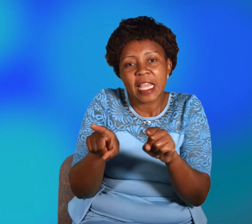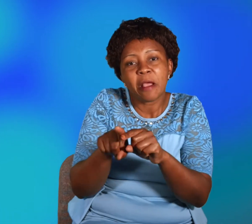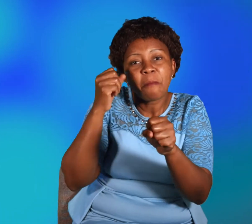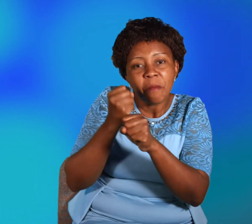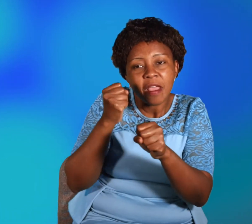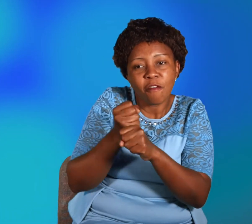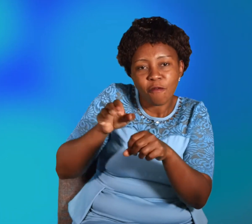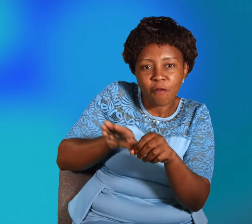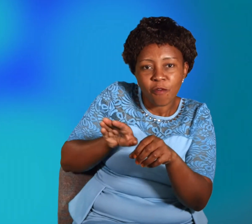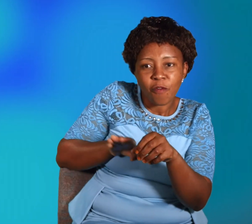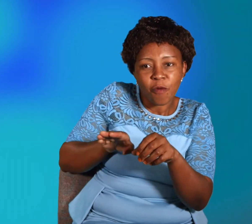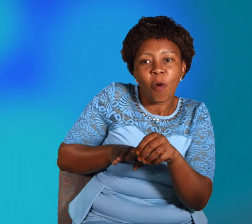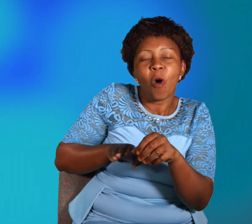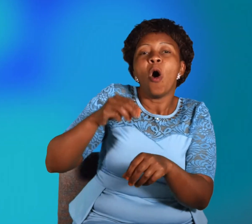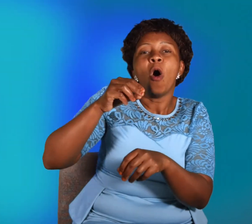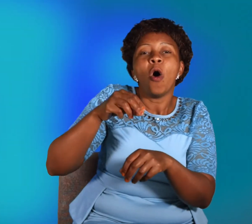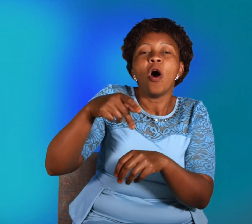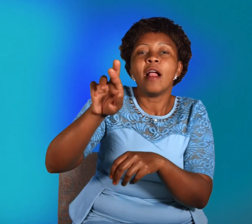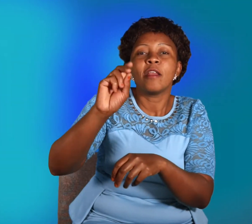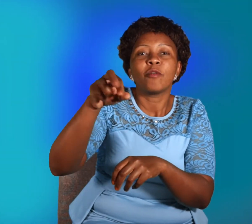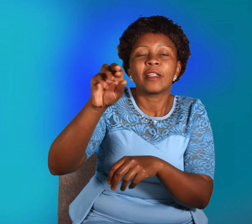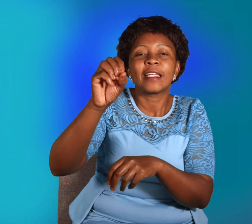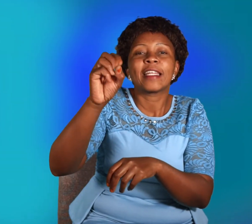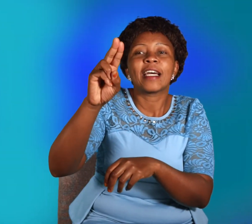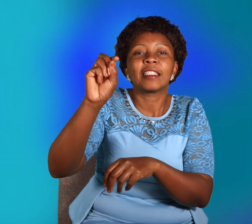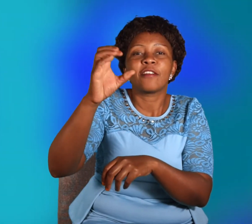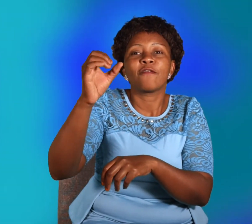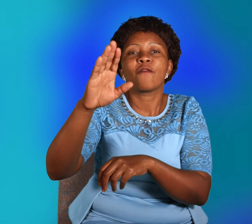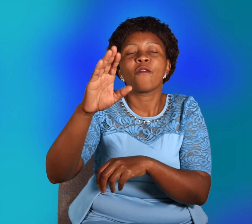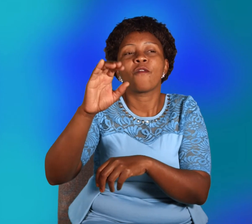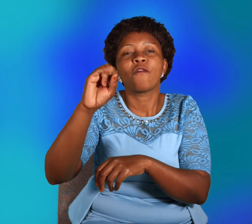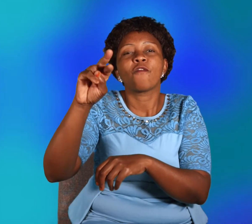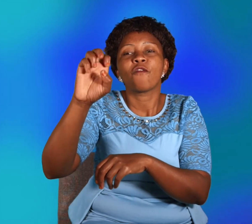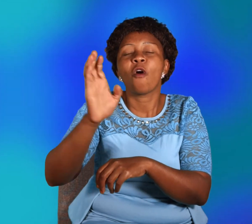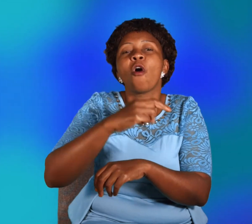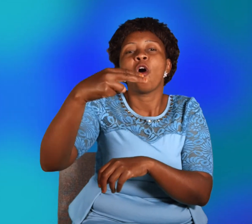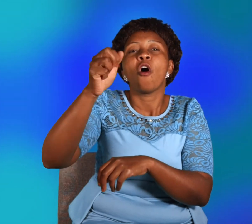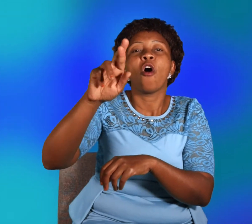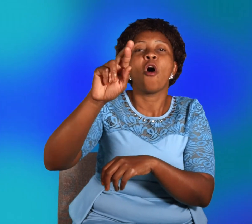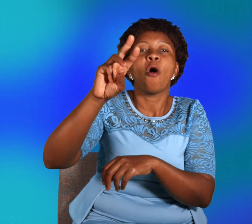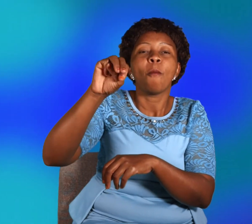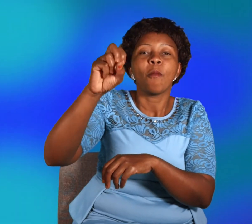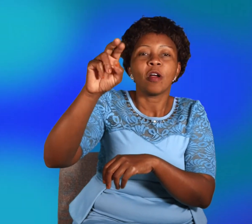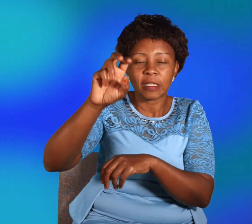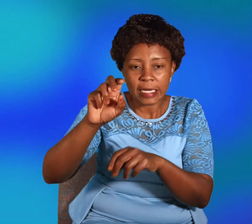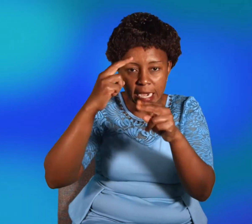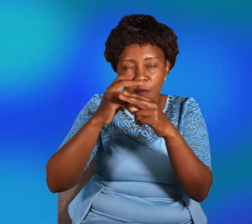The ovary also produces the female reproductive hormone, estrogen and progesterone.